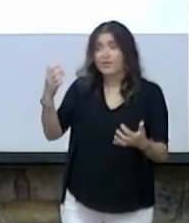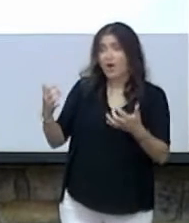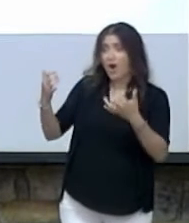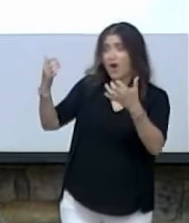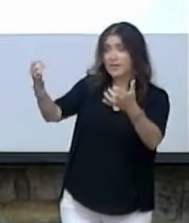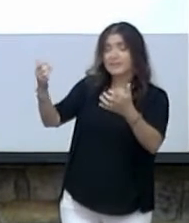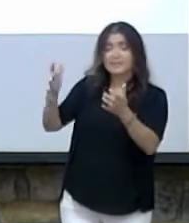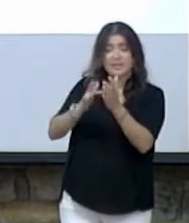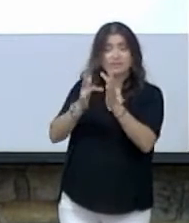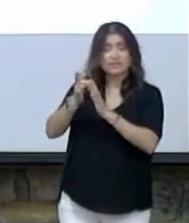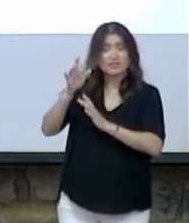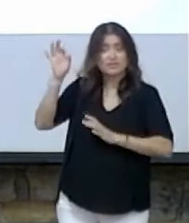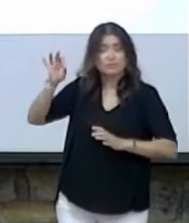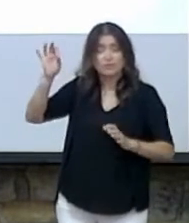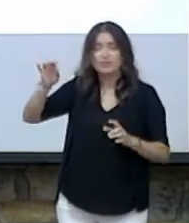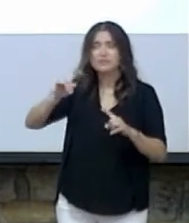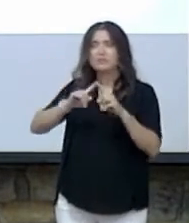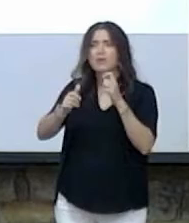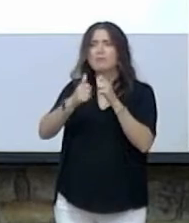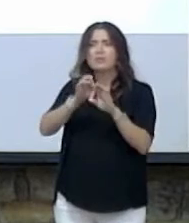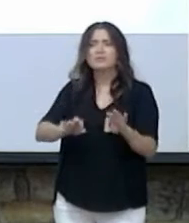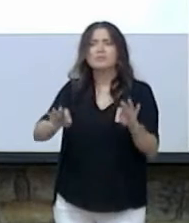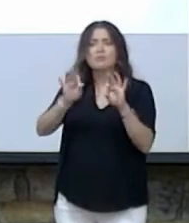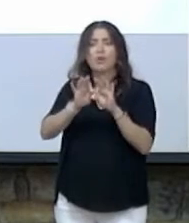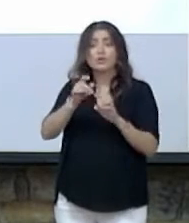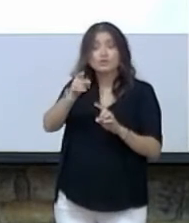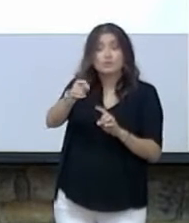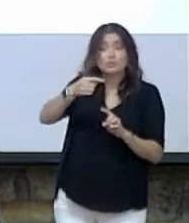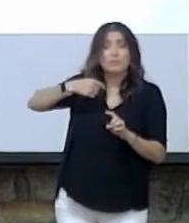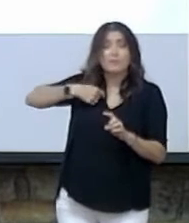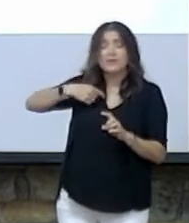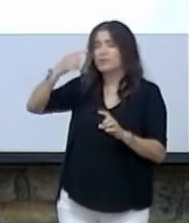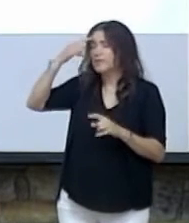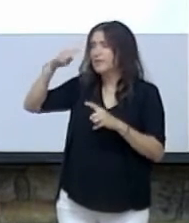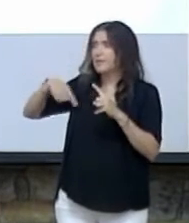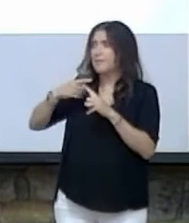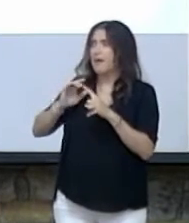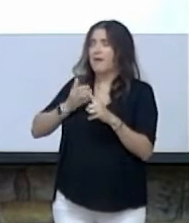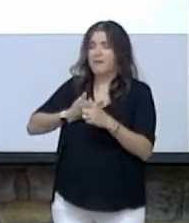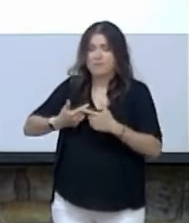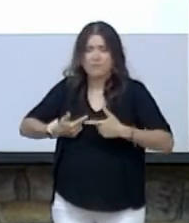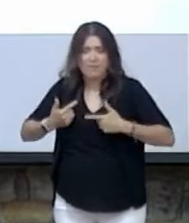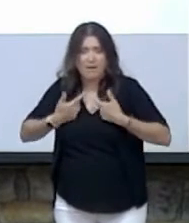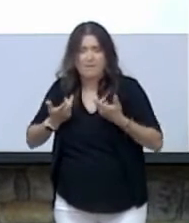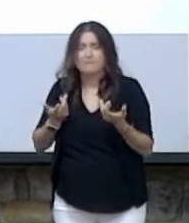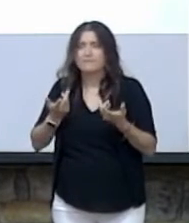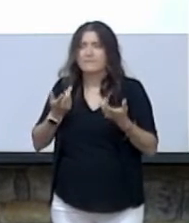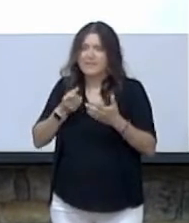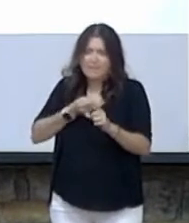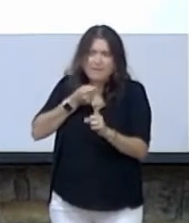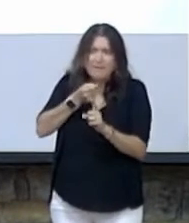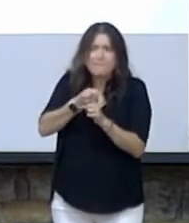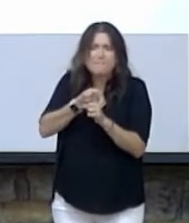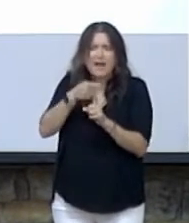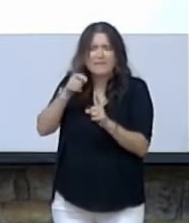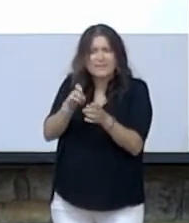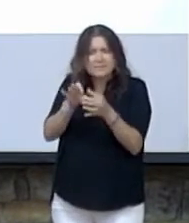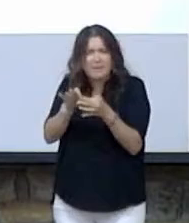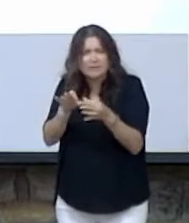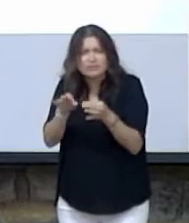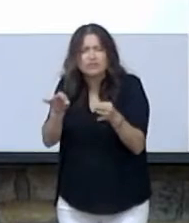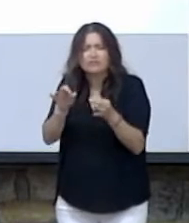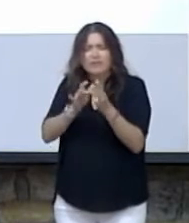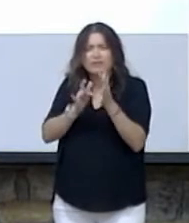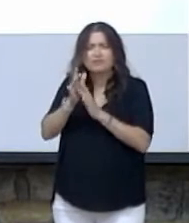Jesus preached this sermon to, but more importantly, even to you and me as we think about our own lives, and what is the impact of this message that